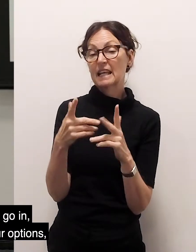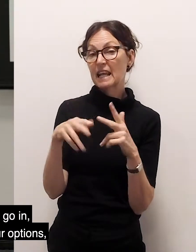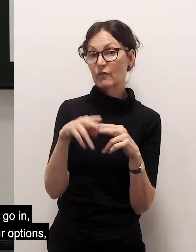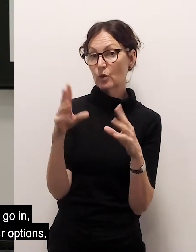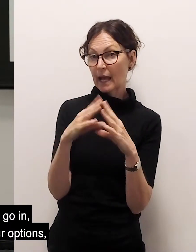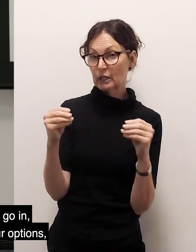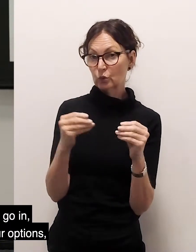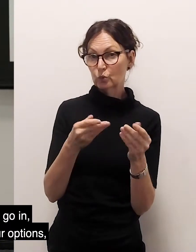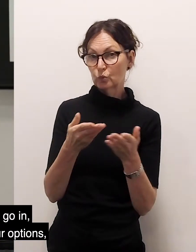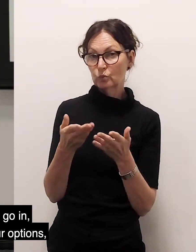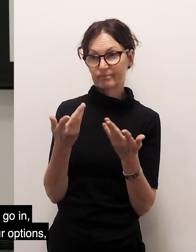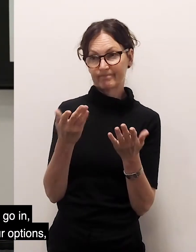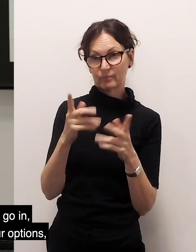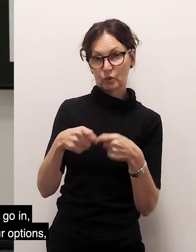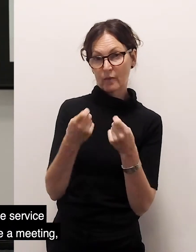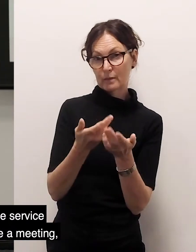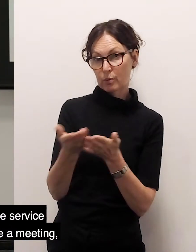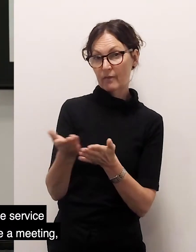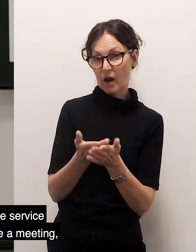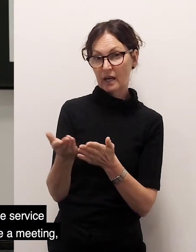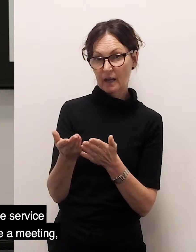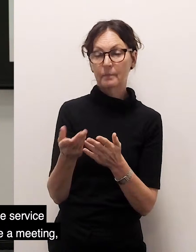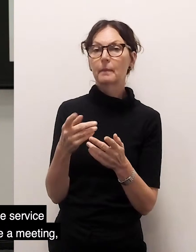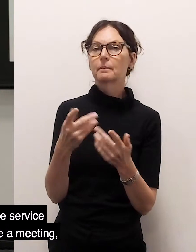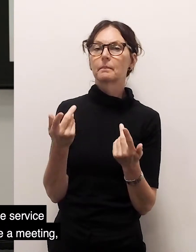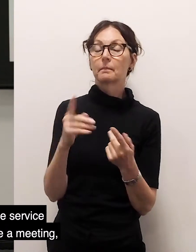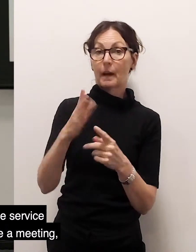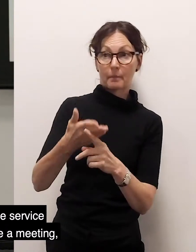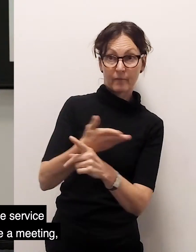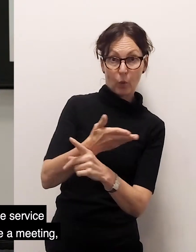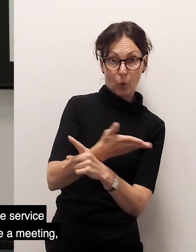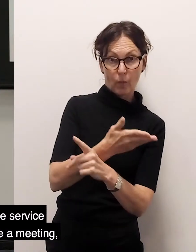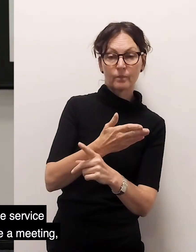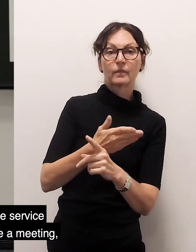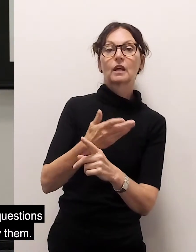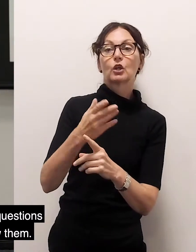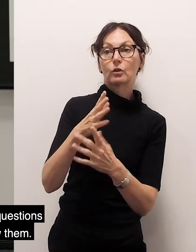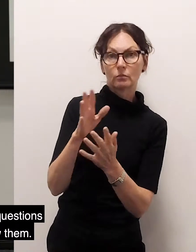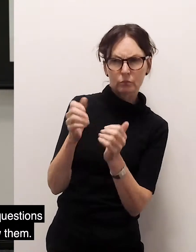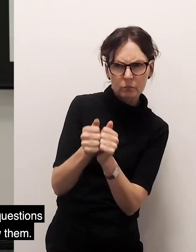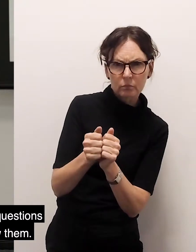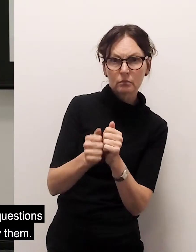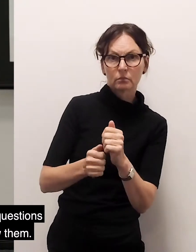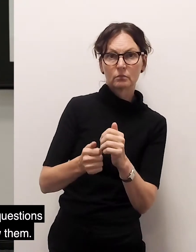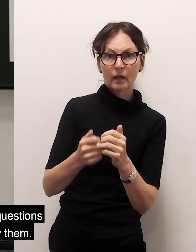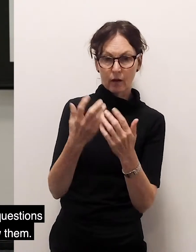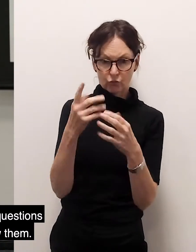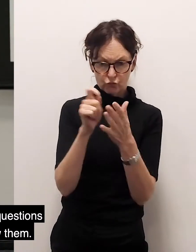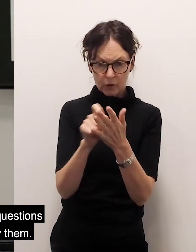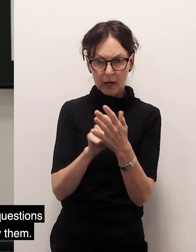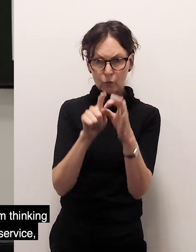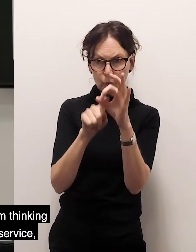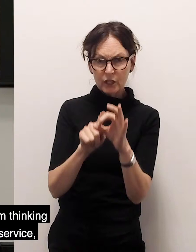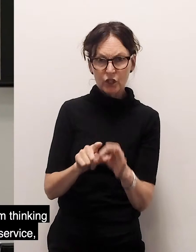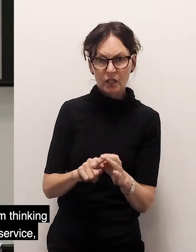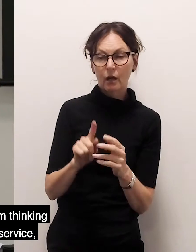and weighing up your options, good to go to the service providers and have a meeting, work out your questions and